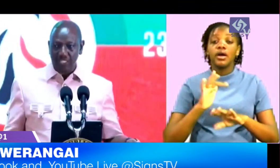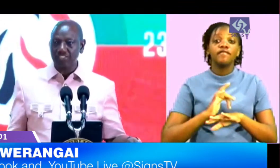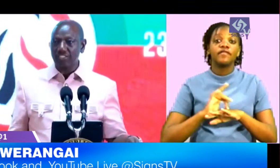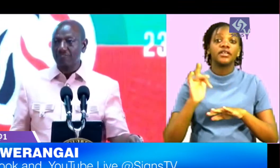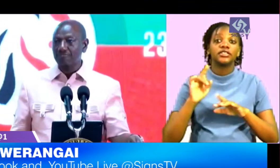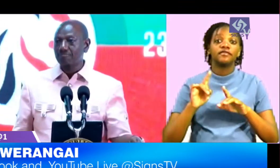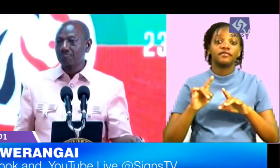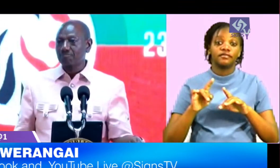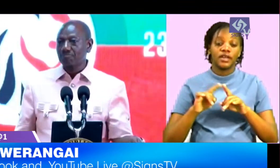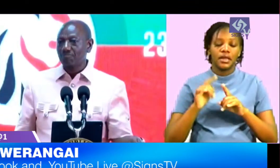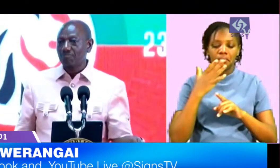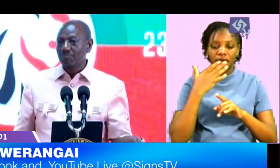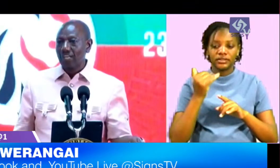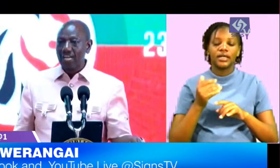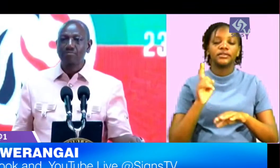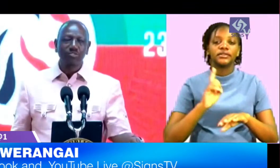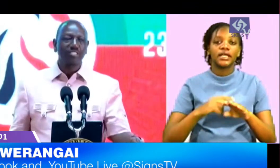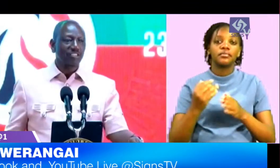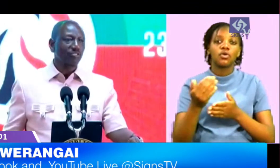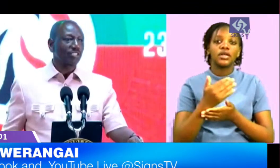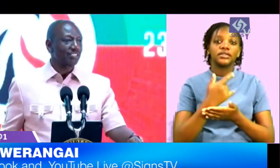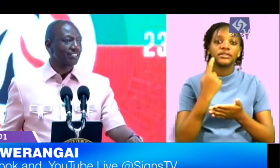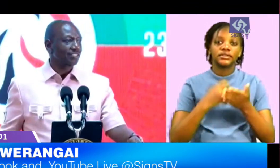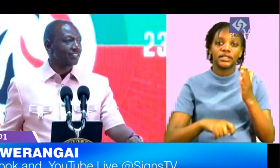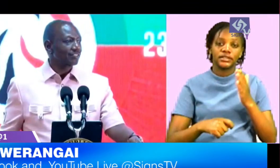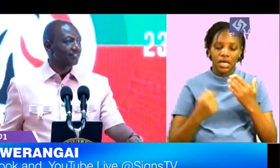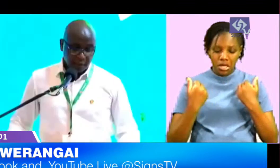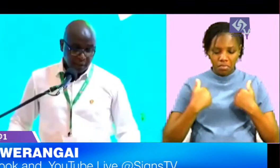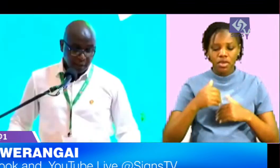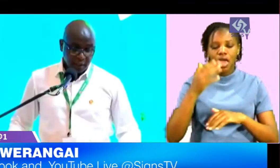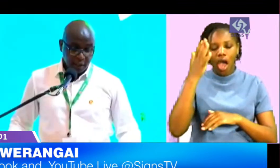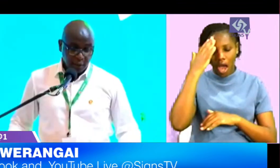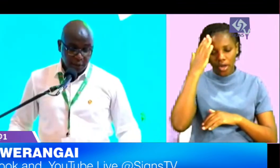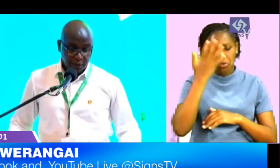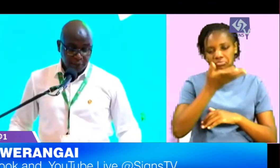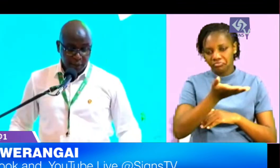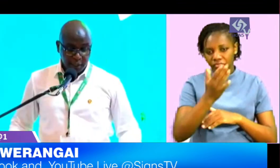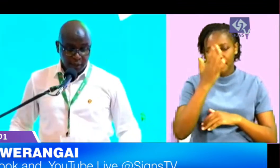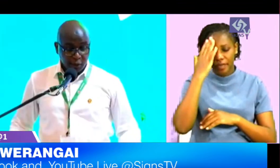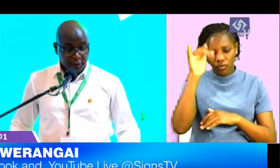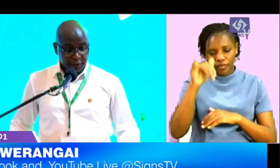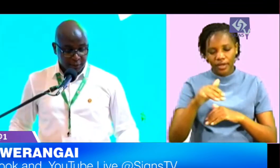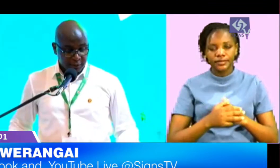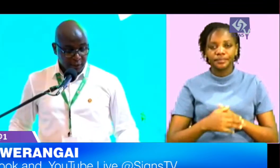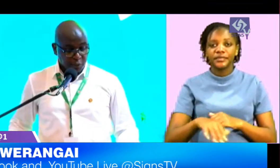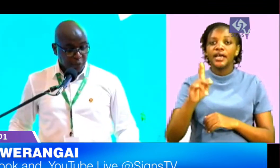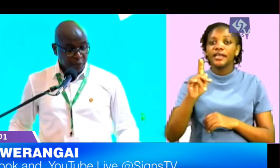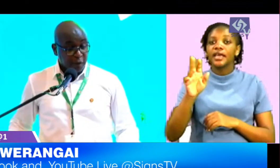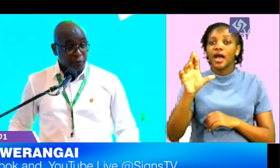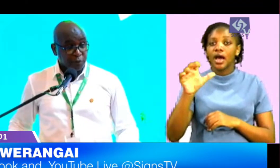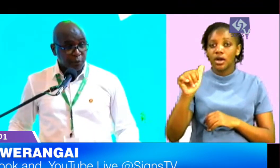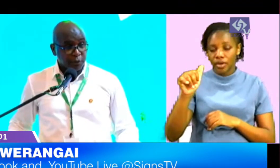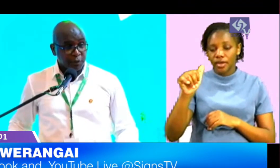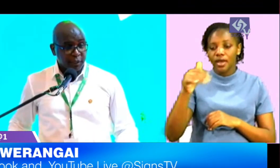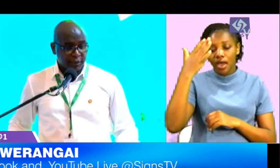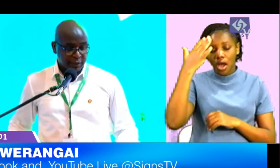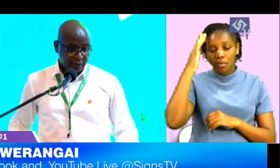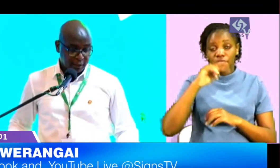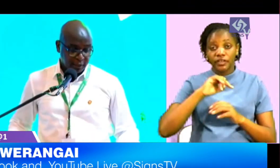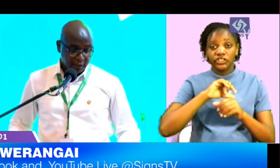collection. I am sure they know that. KRA fully acknowledges its profound responsibility